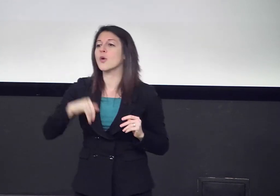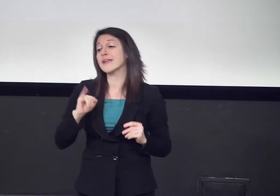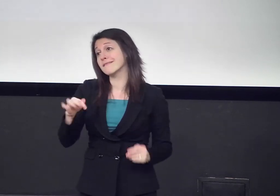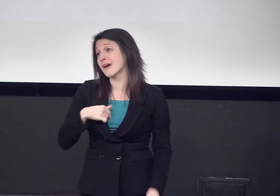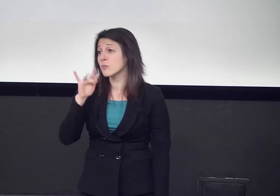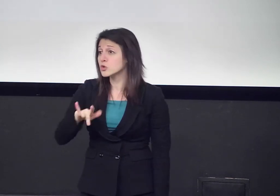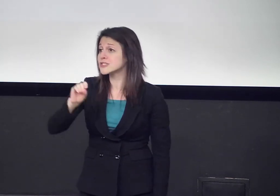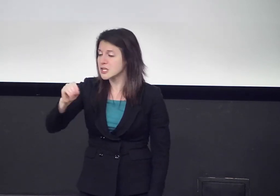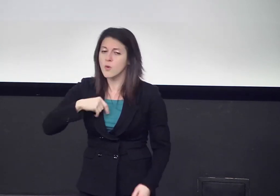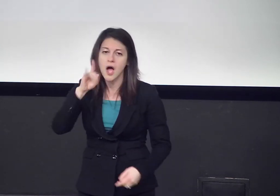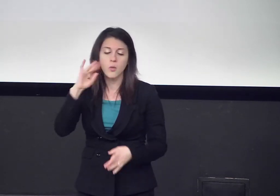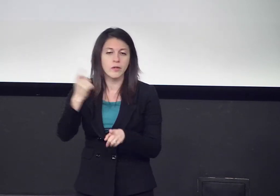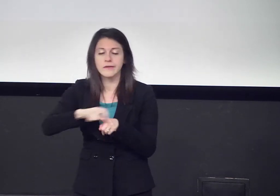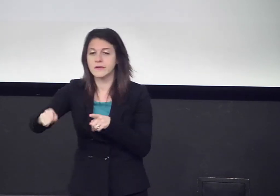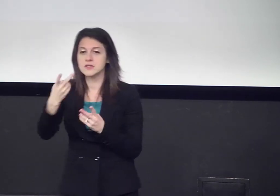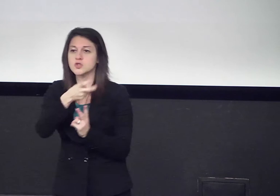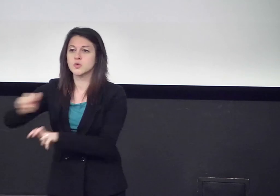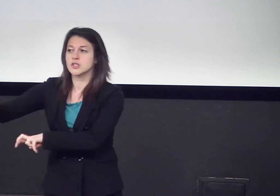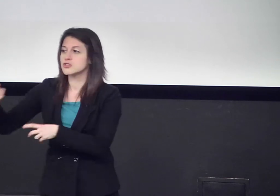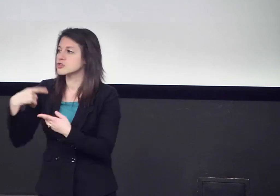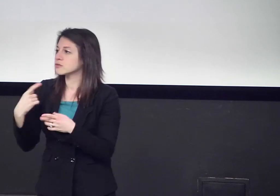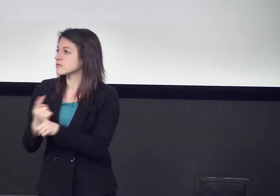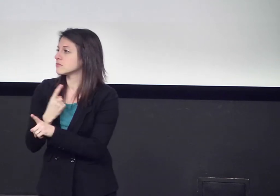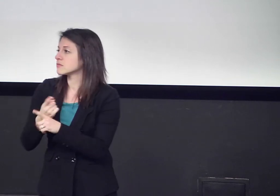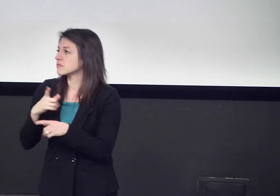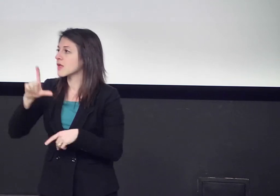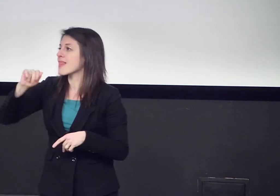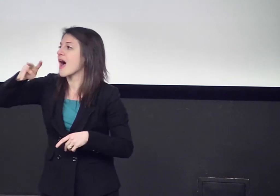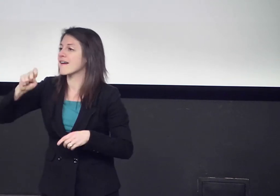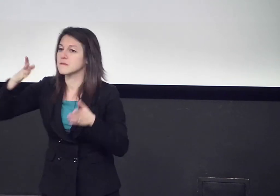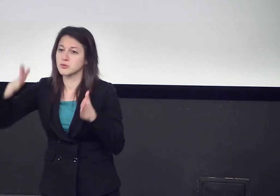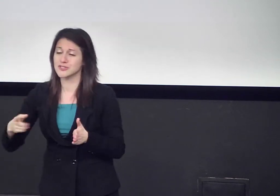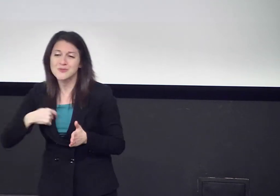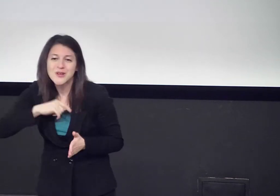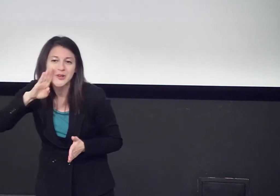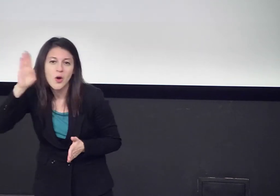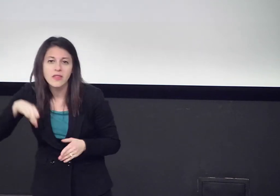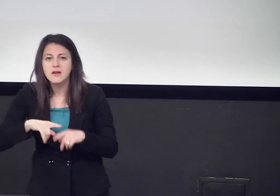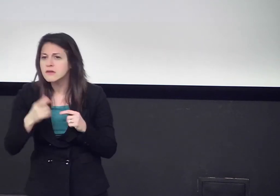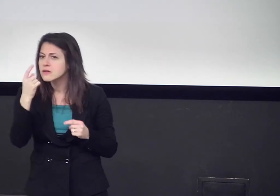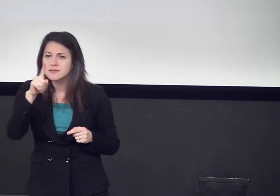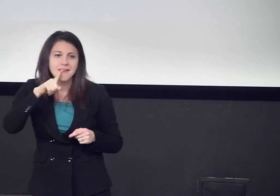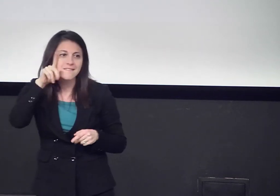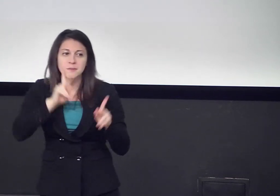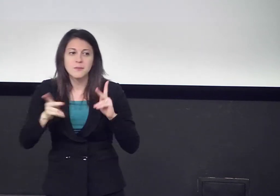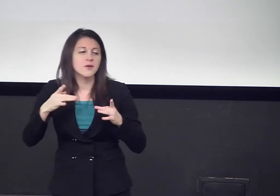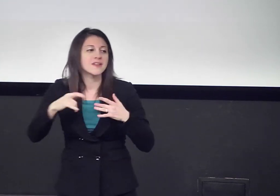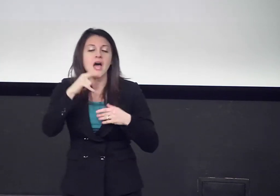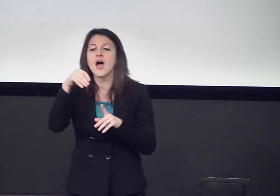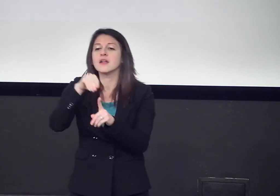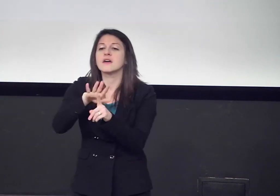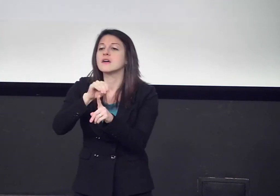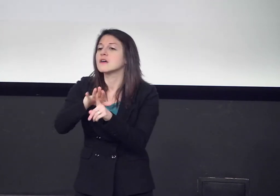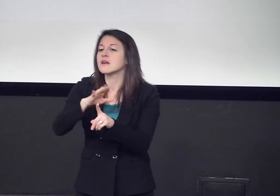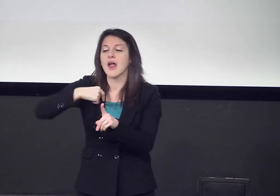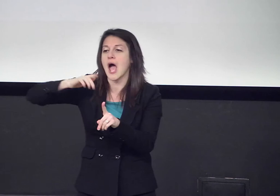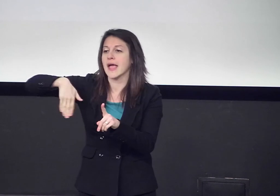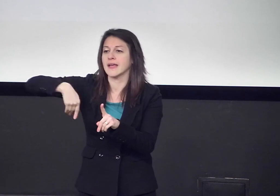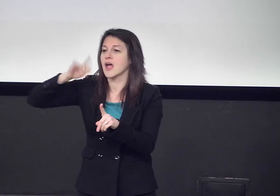People who can hear, and they typically would call in to any given service or organization, you have to navigate your way through the automated phone system